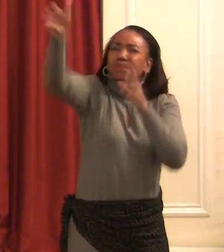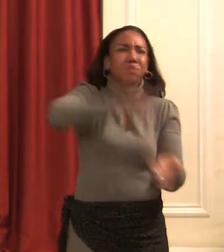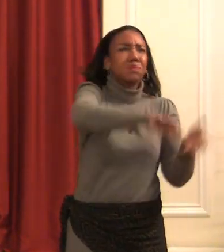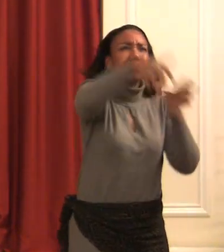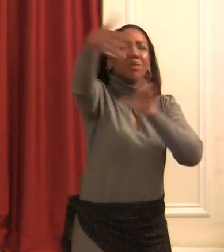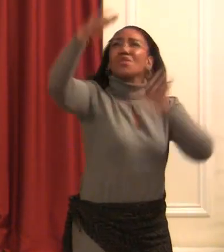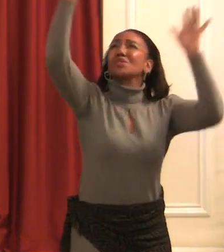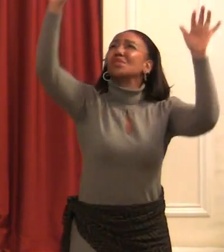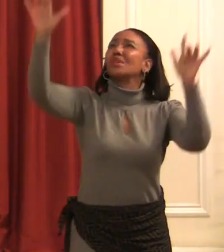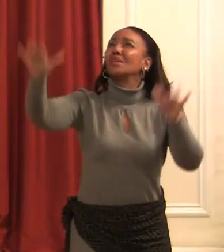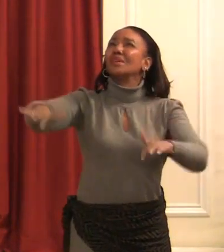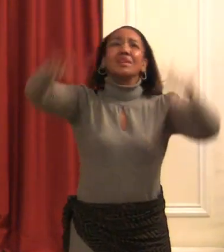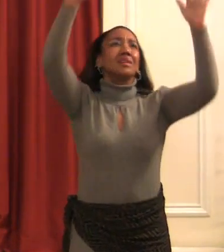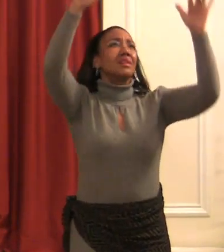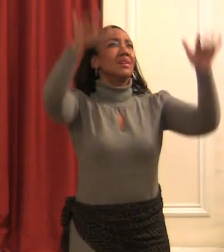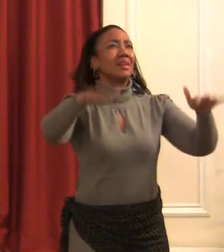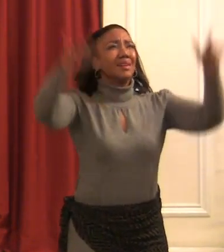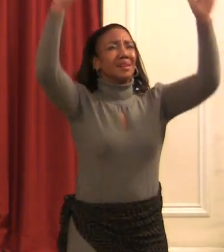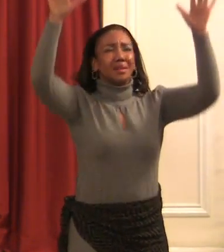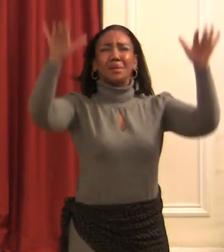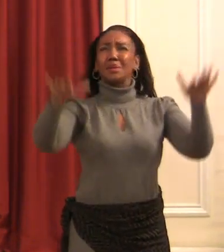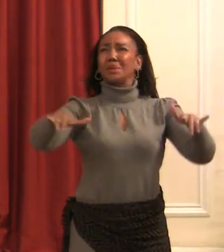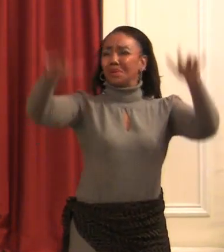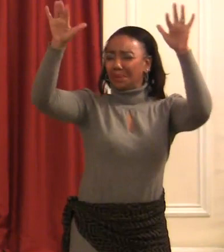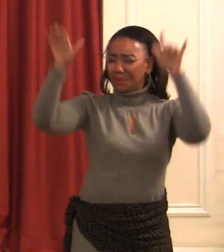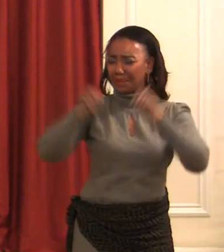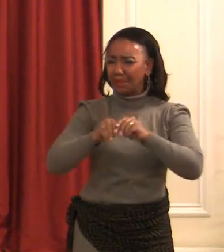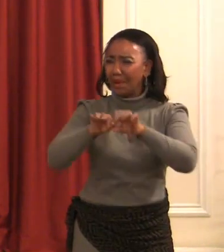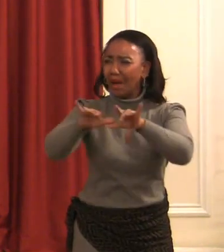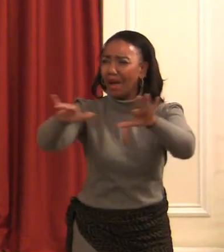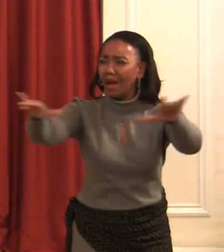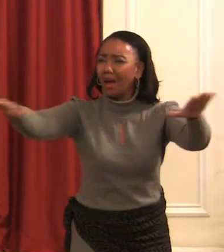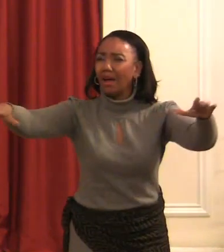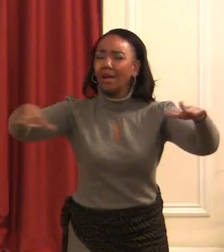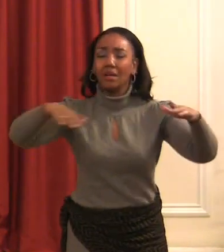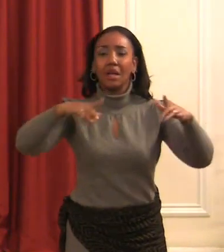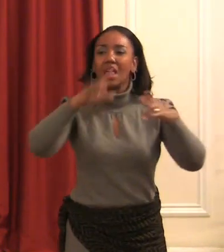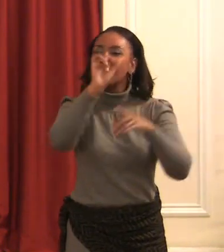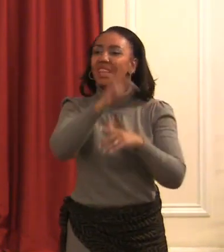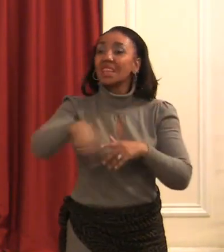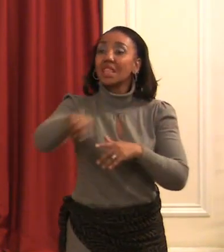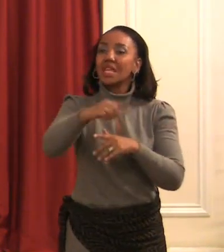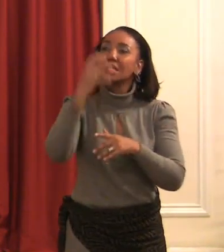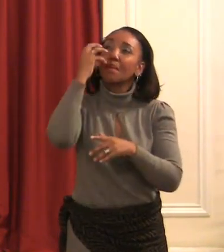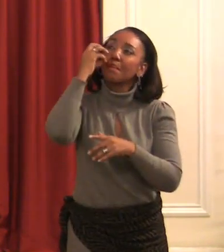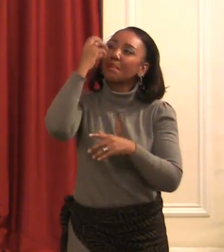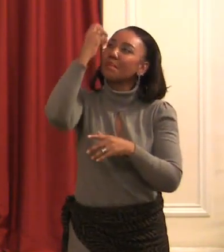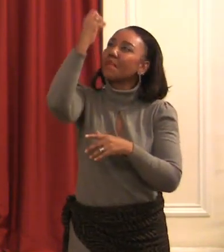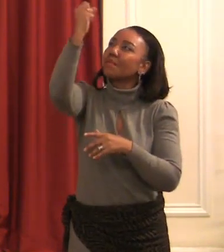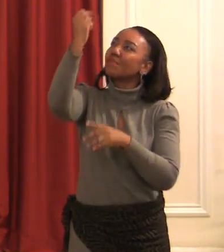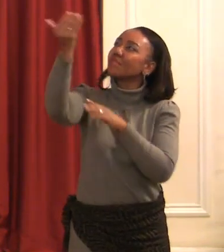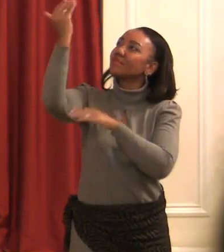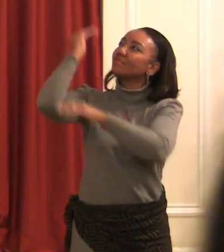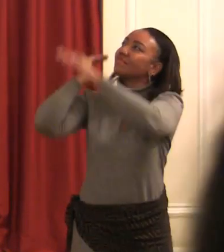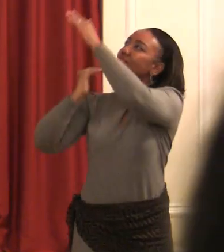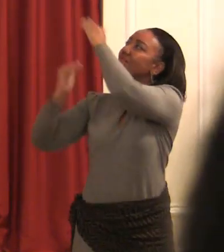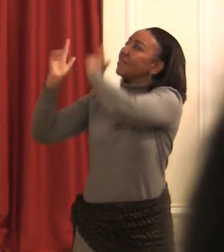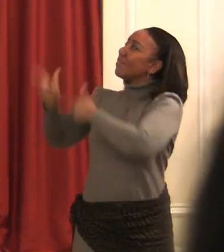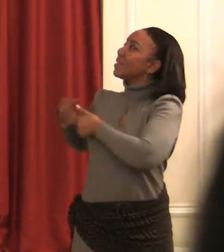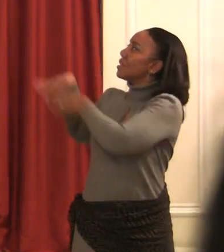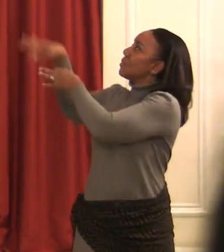falling snow blanketing towns like volcano ash. These are all memories of previous